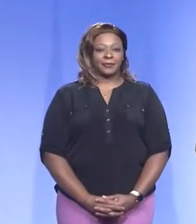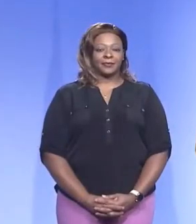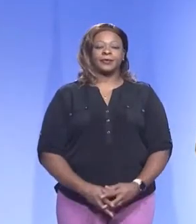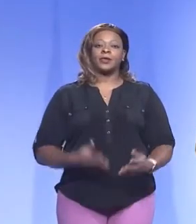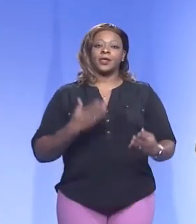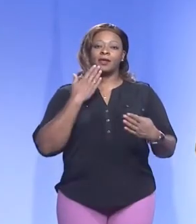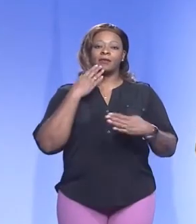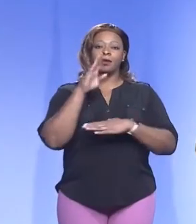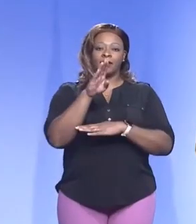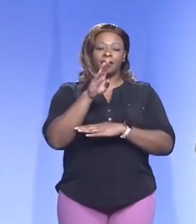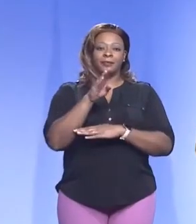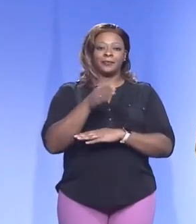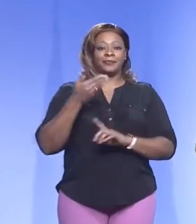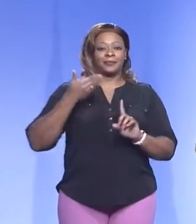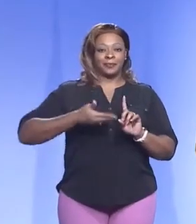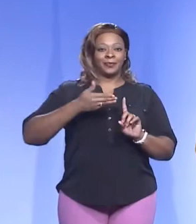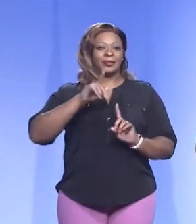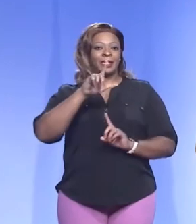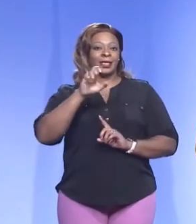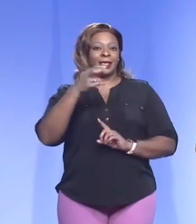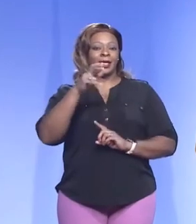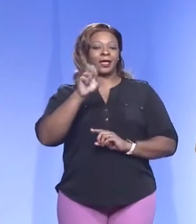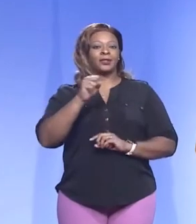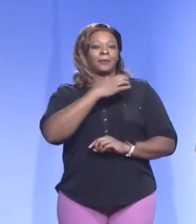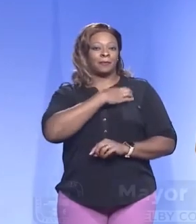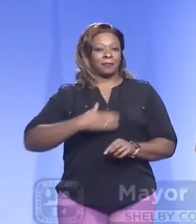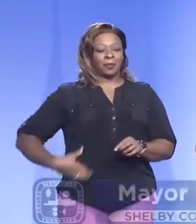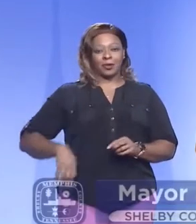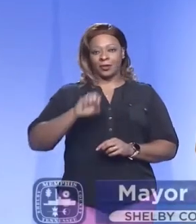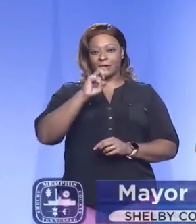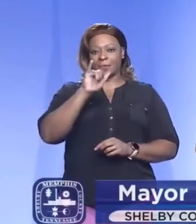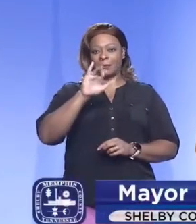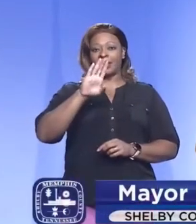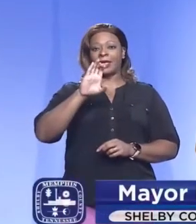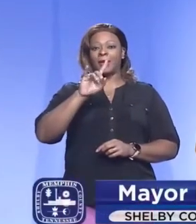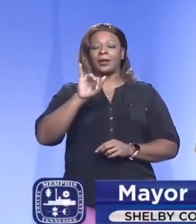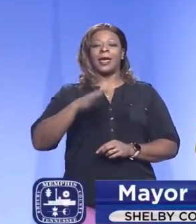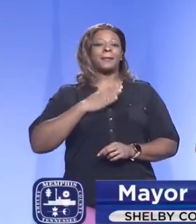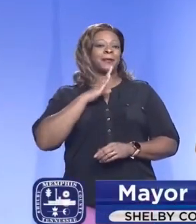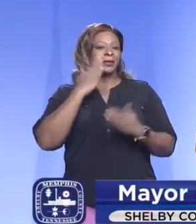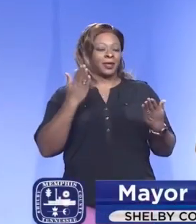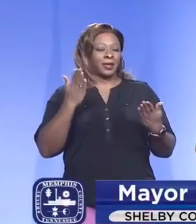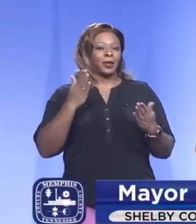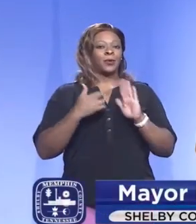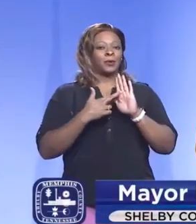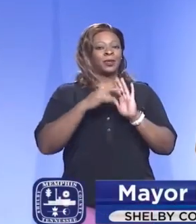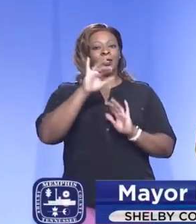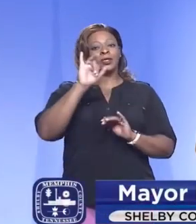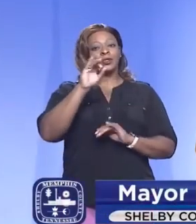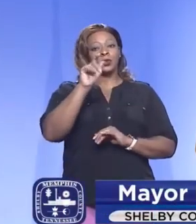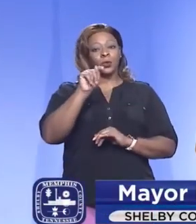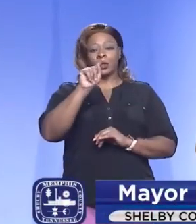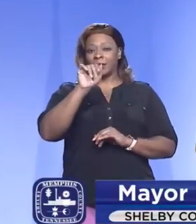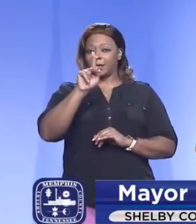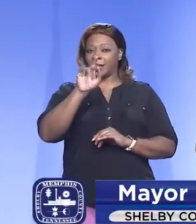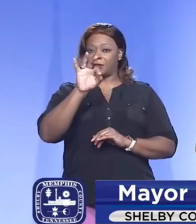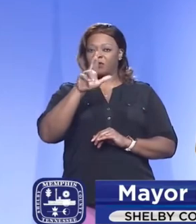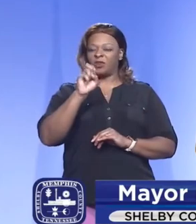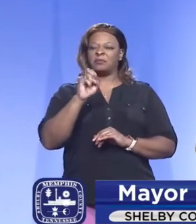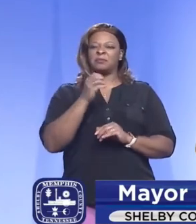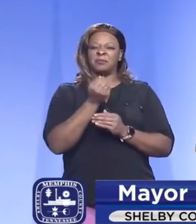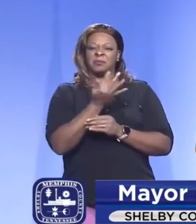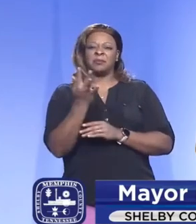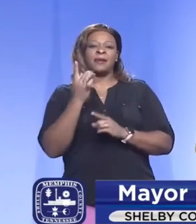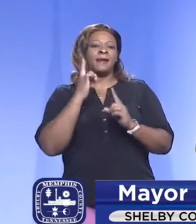Well, good afternoon. I'm Lee Harris, Mayor of Shelby County, and pleased to be here on behalf of the Joint Task Force. First, a few announcements before